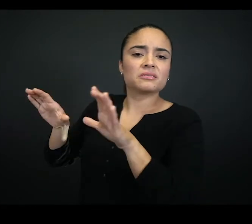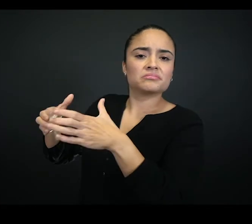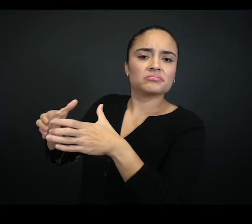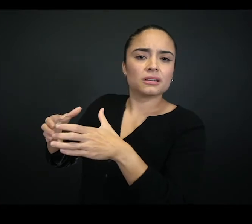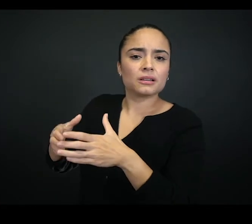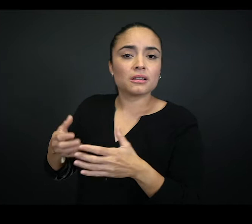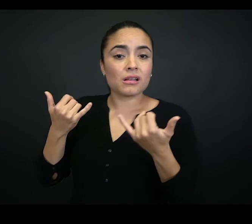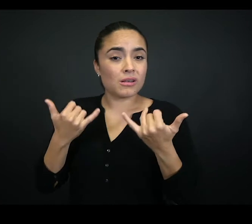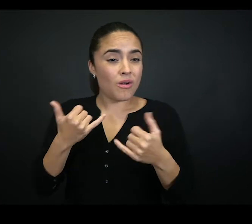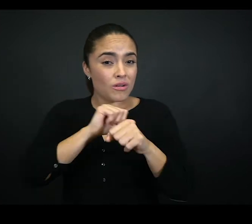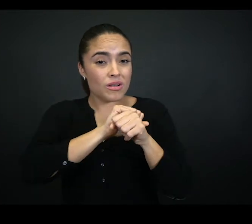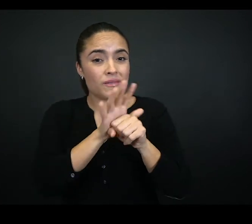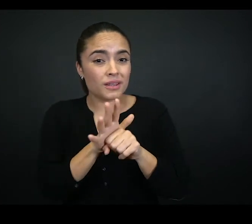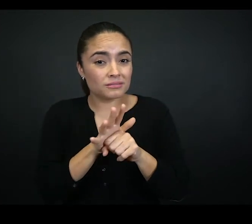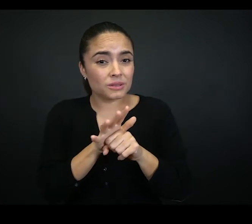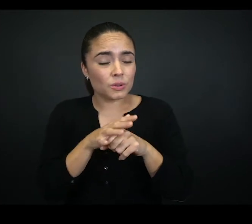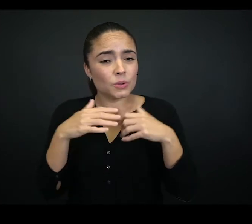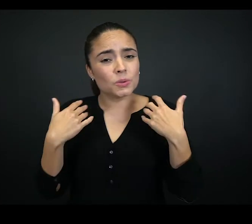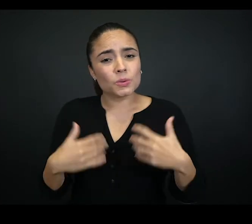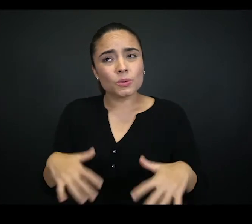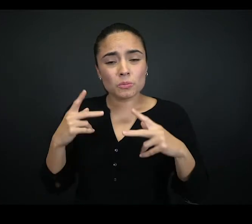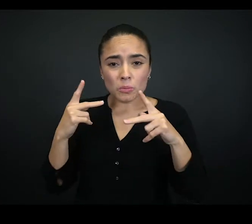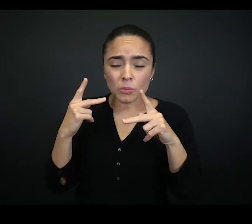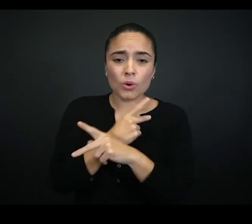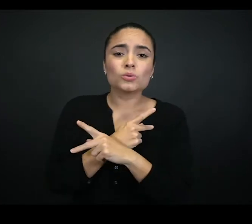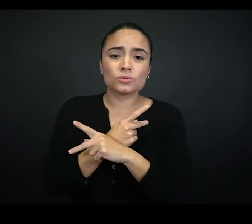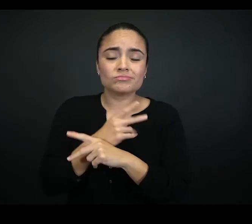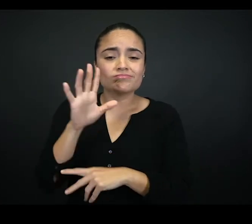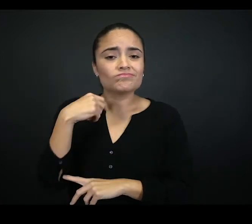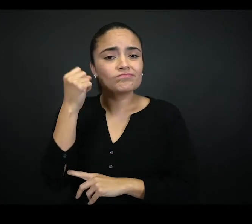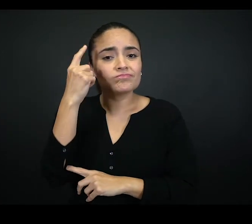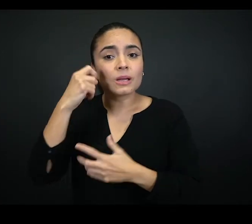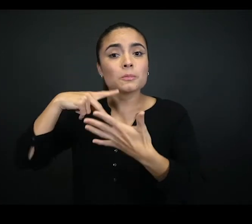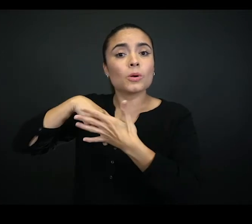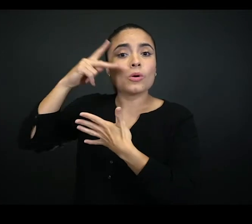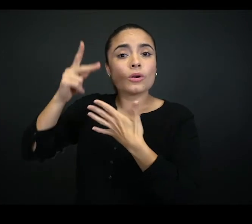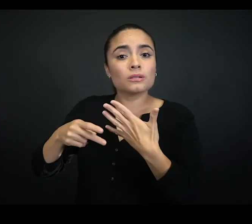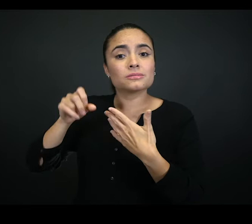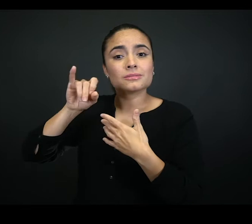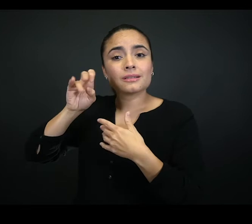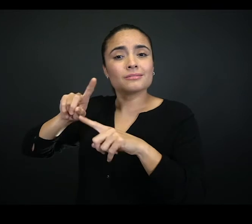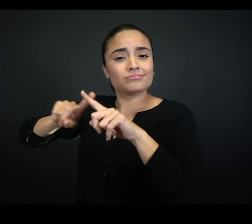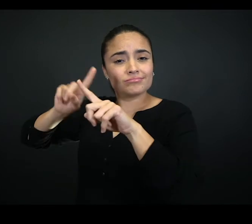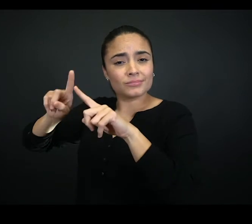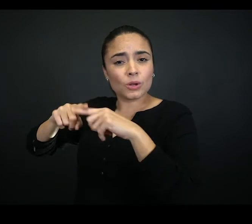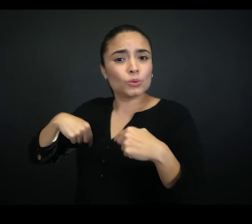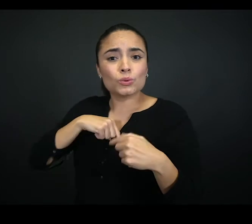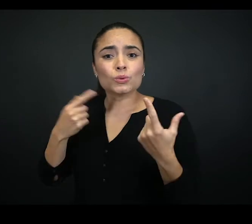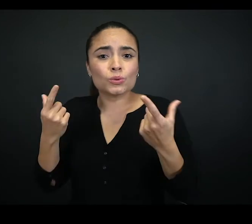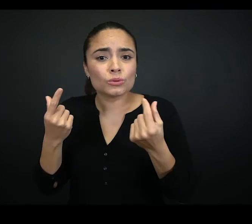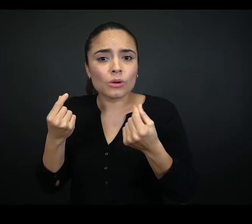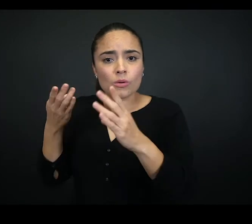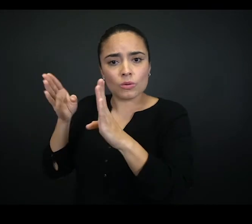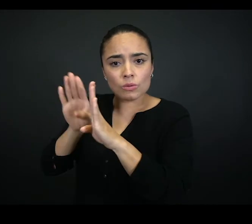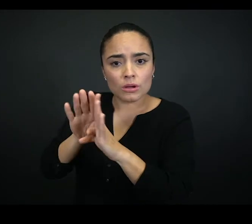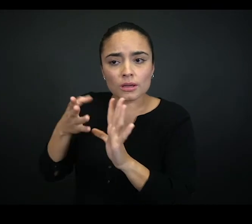put protocols in place. That unfortunately, one of the impacts is the distance that,